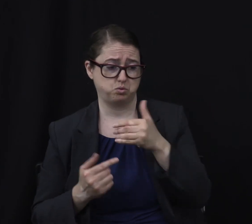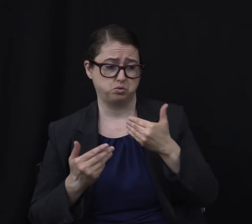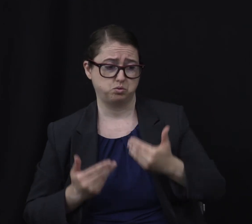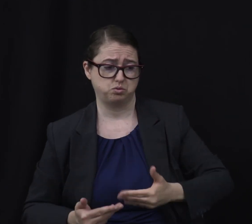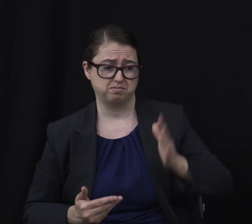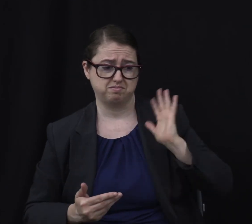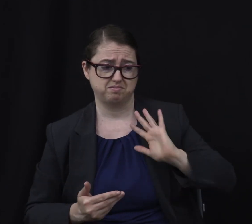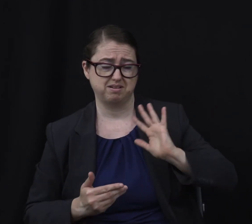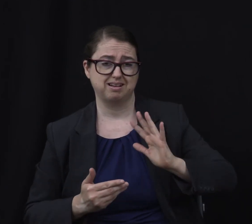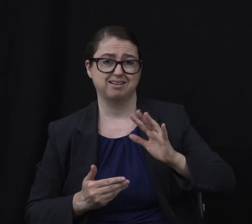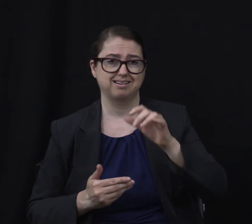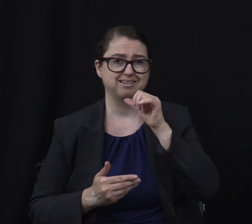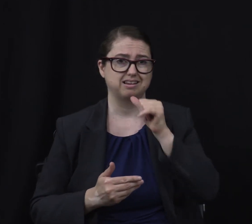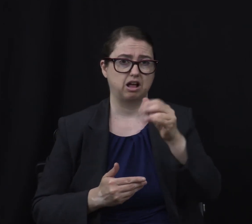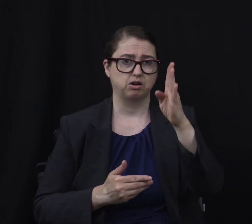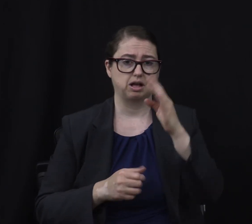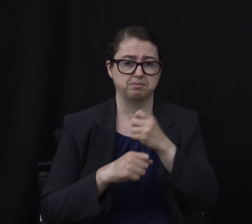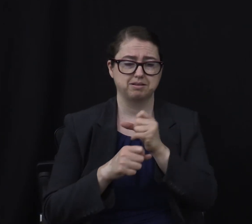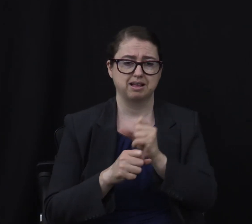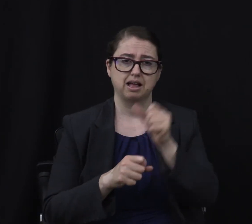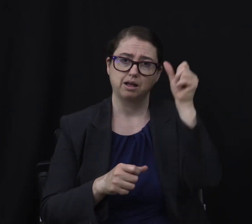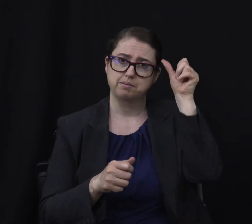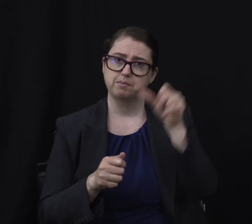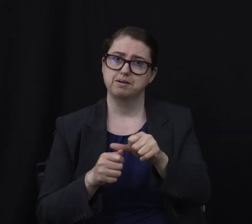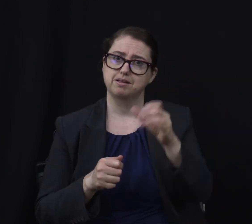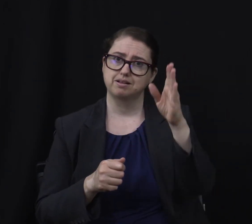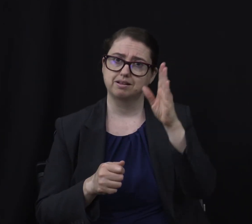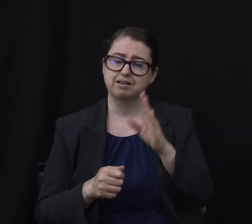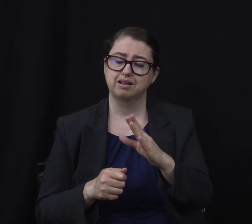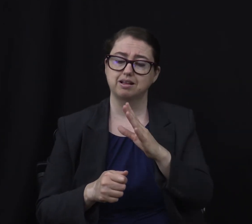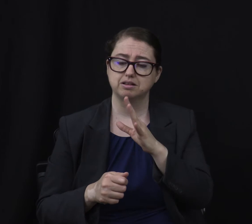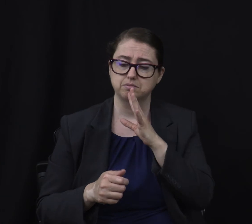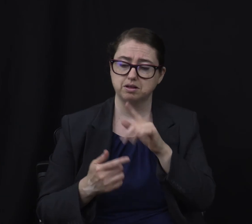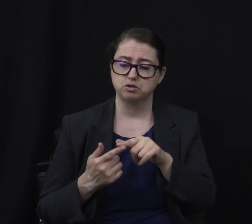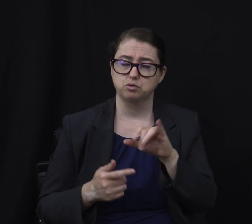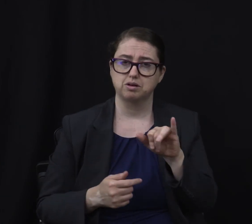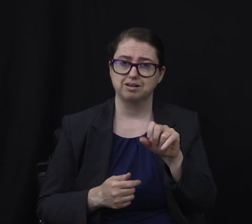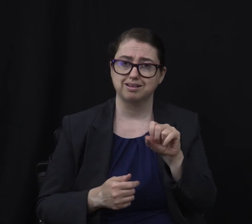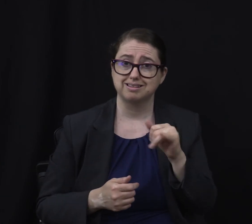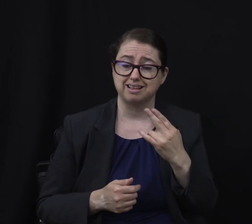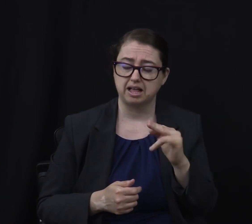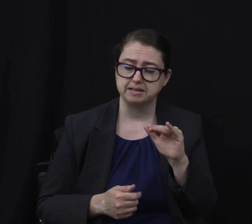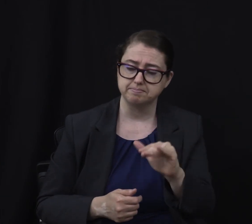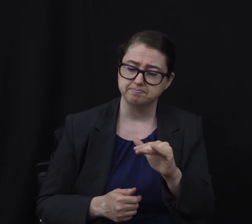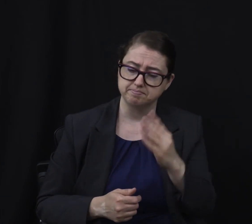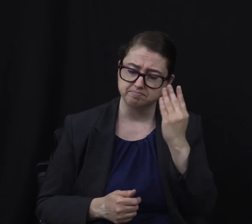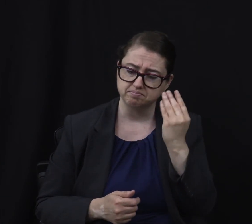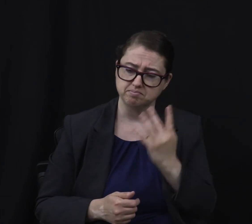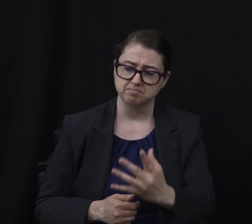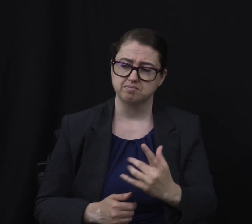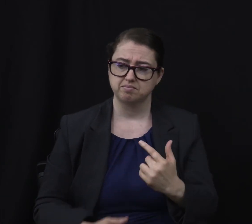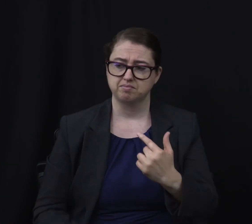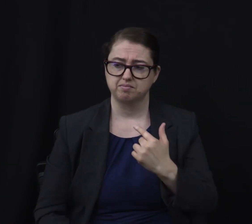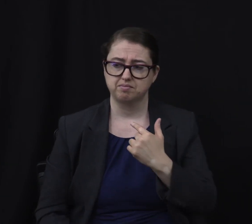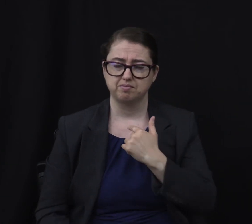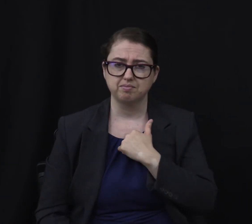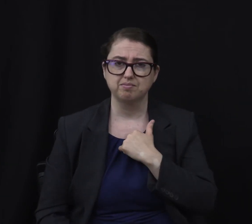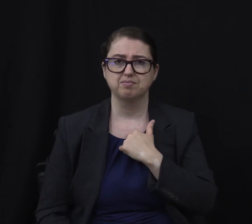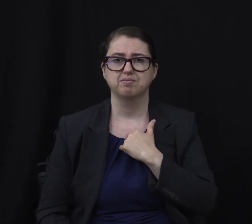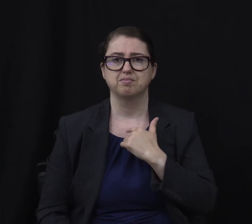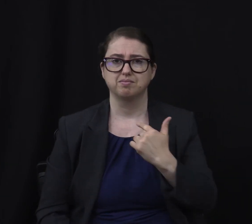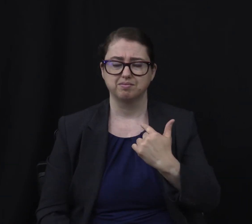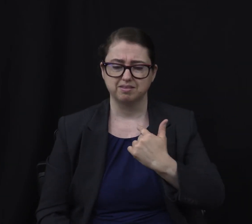I remember when God spoke to the prophet Isaiah saying, "Lo, I am he